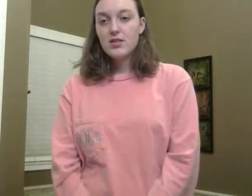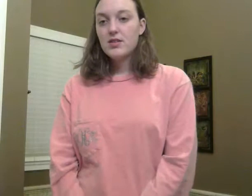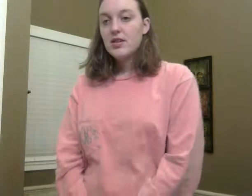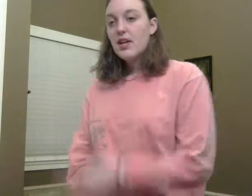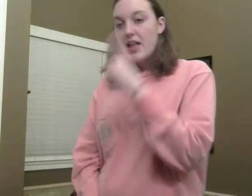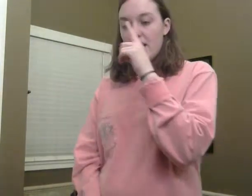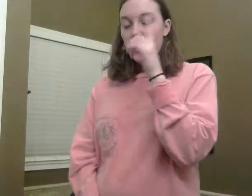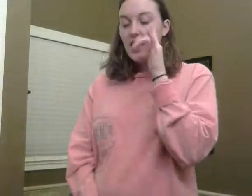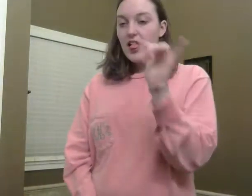Yeah.